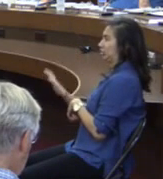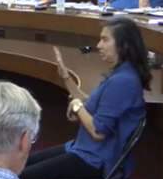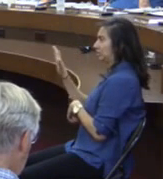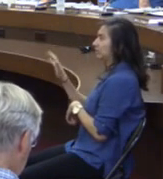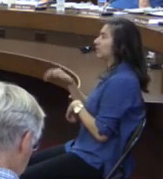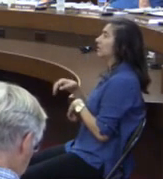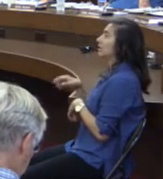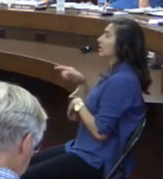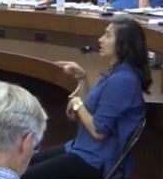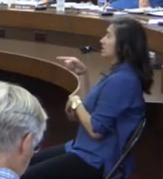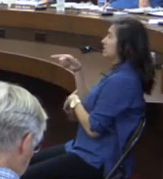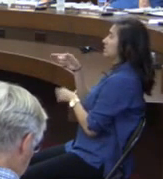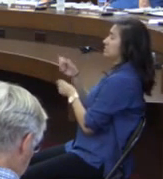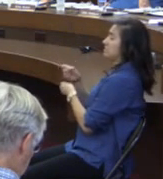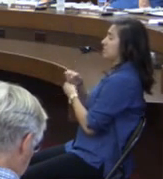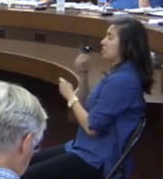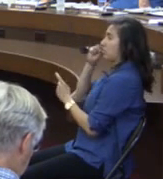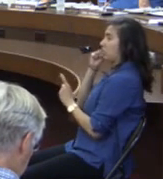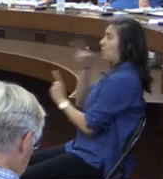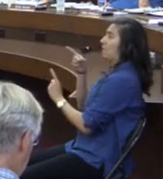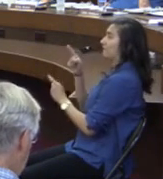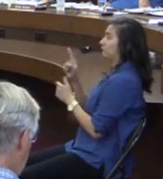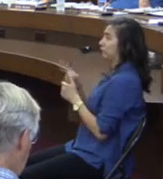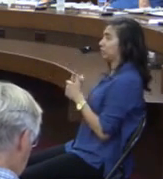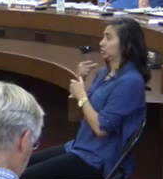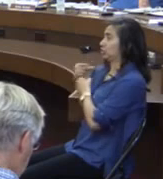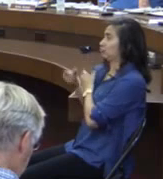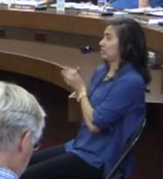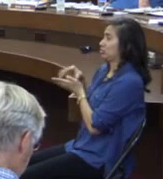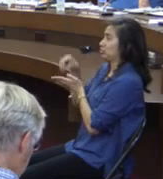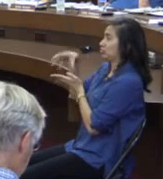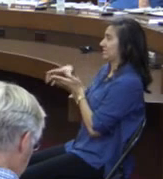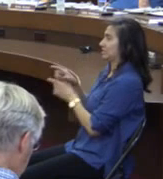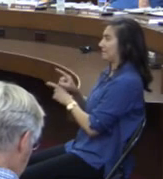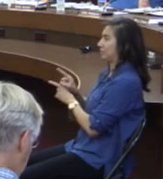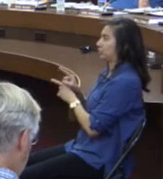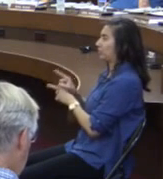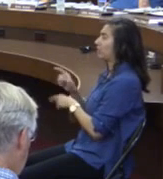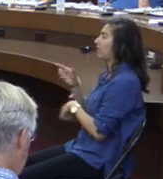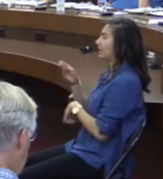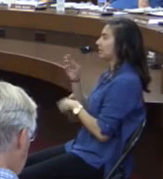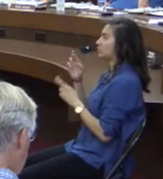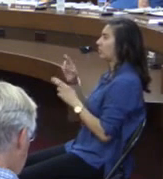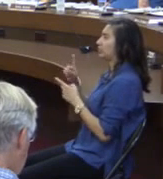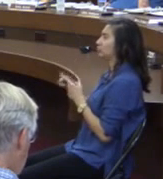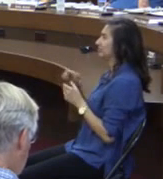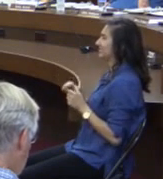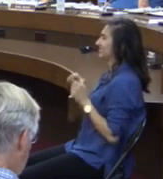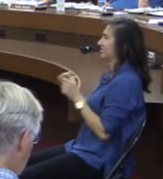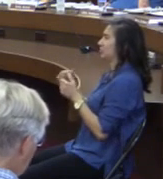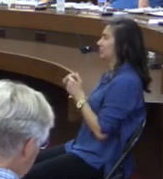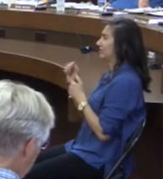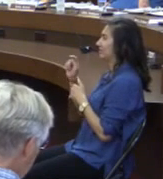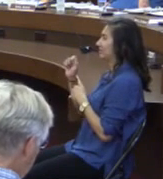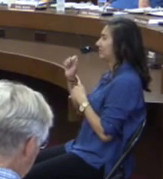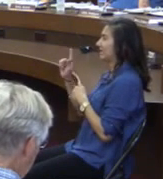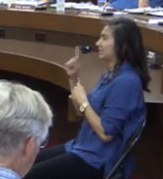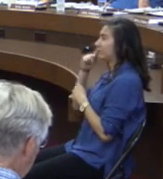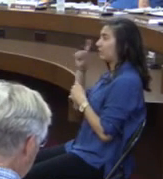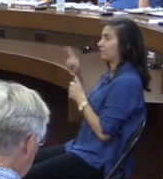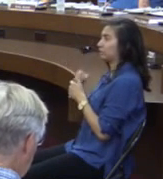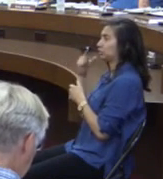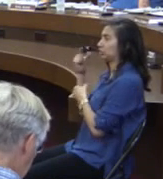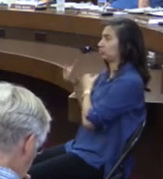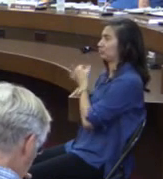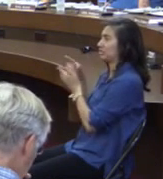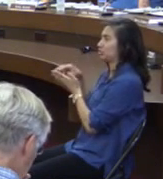it a point to mentor students who are first generation, and he's hoping to continue on in his task to get more kids that are in first